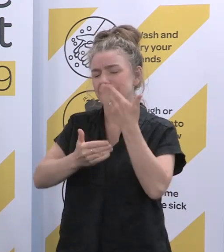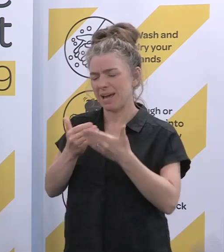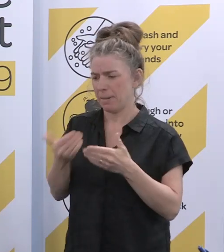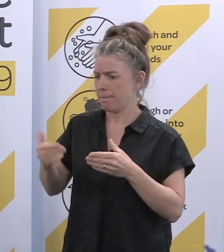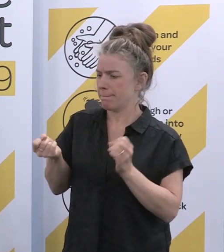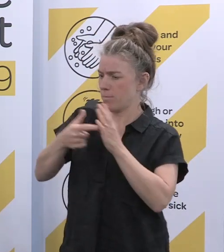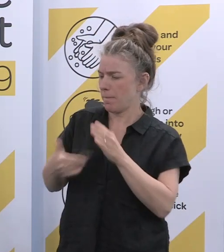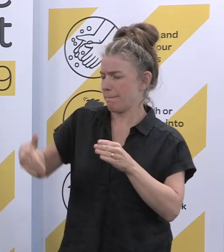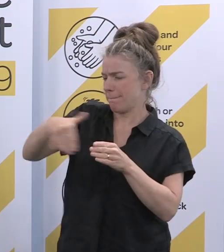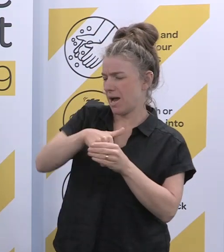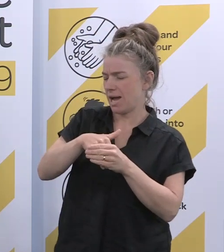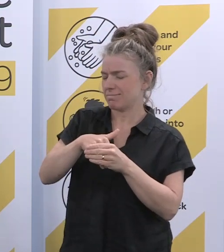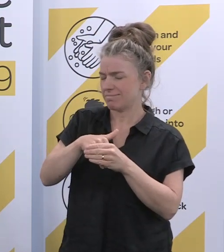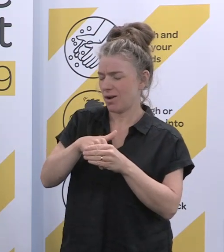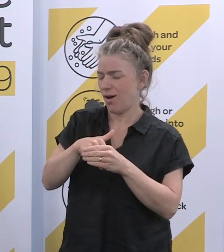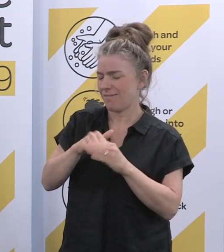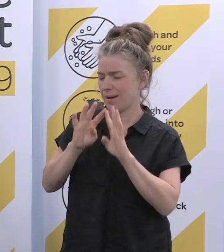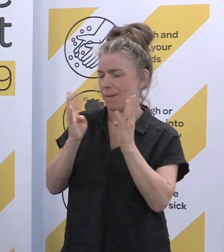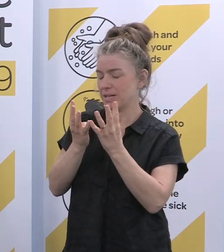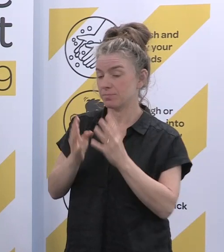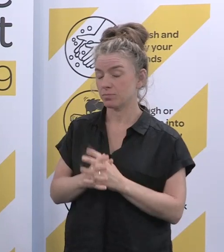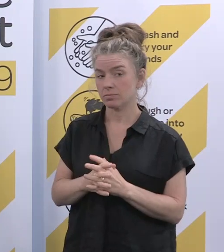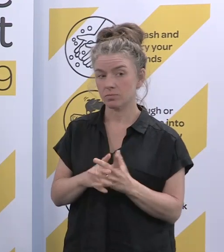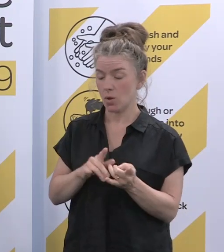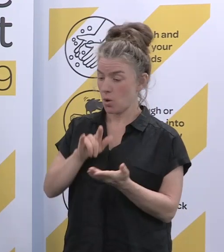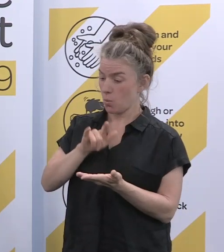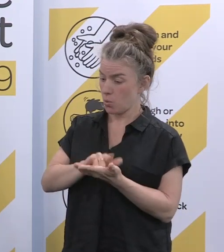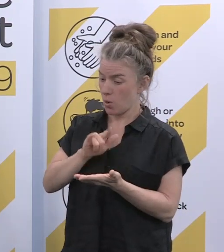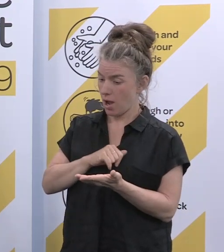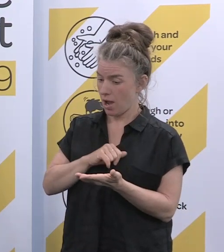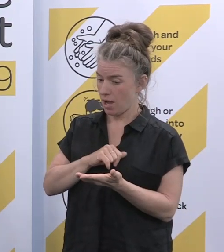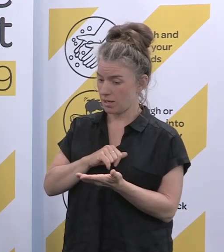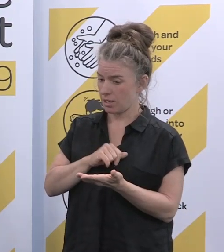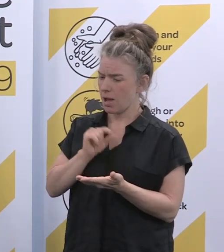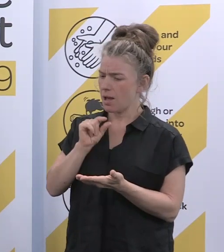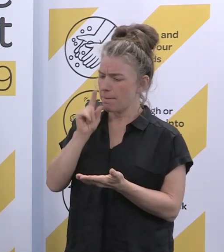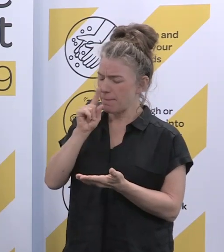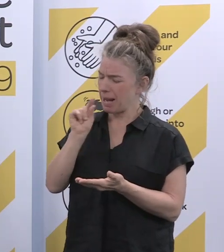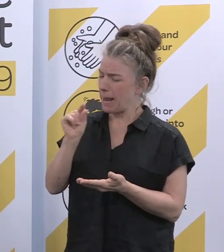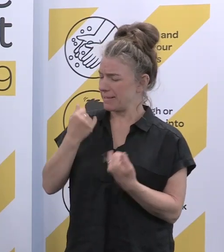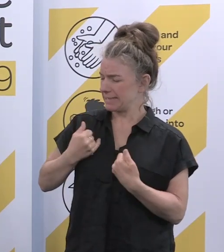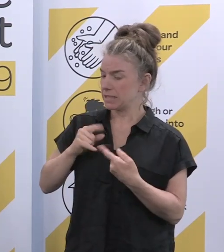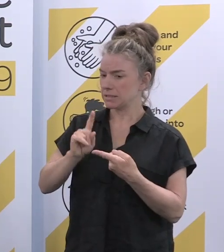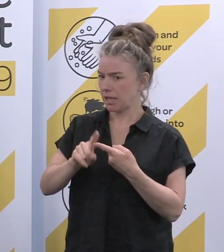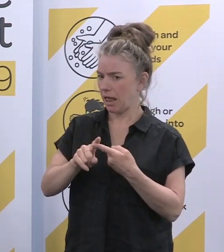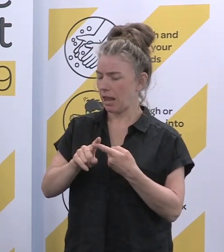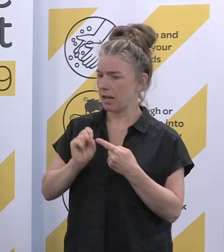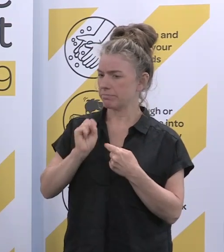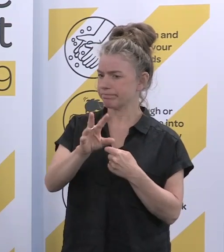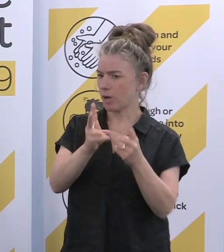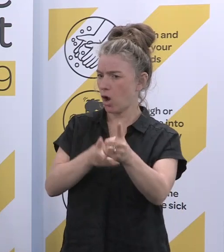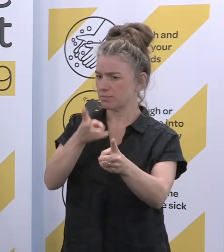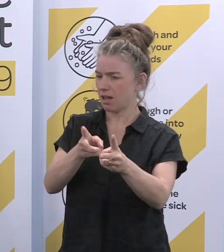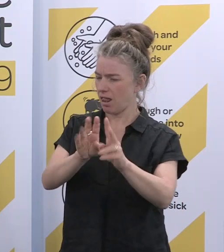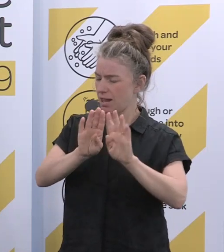In Wuhan, even mild cases of COVID-19 were quarantined in field hospitals rather than self-isolation, which some have credited